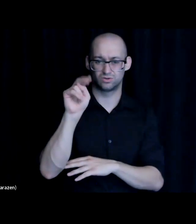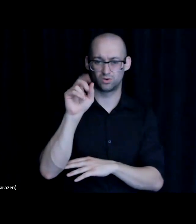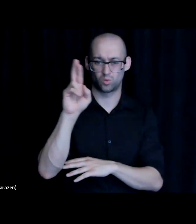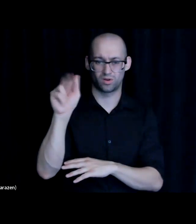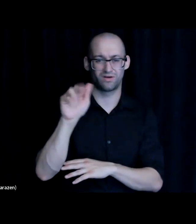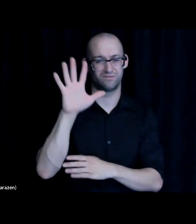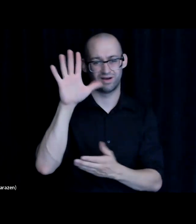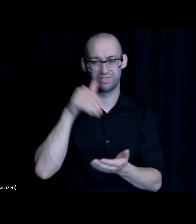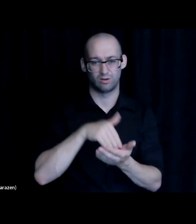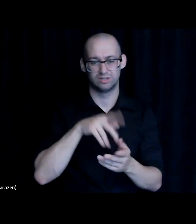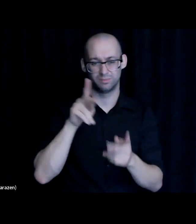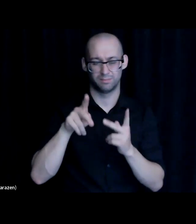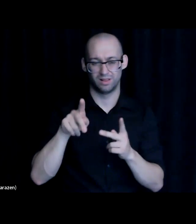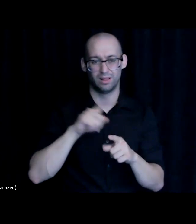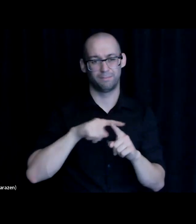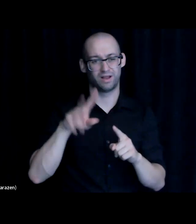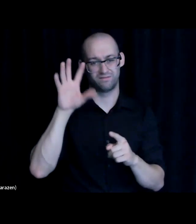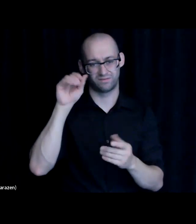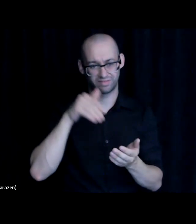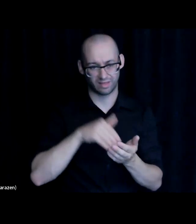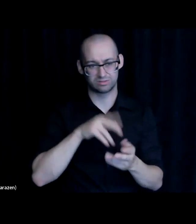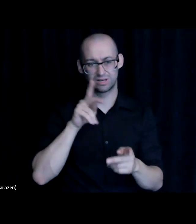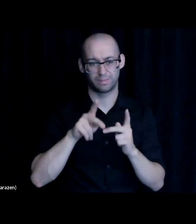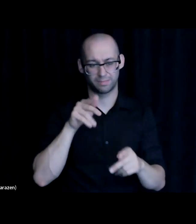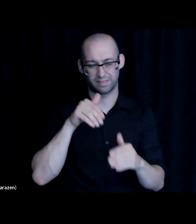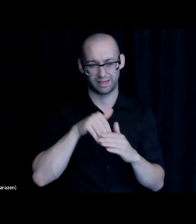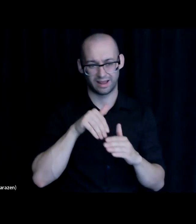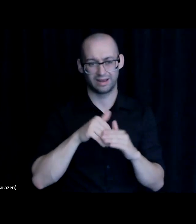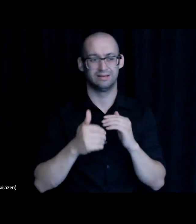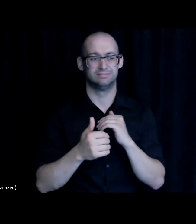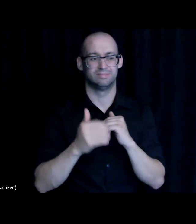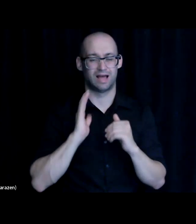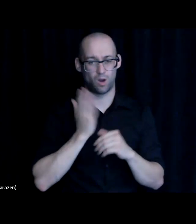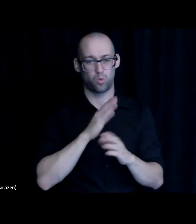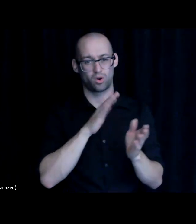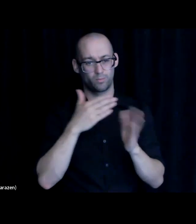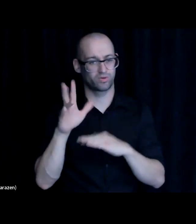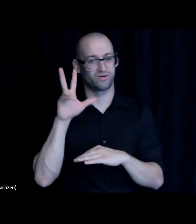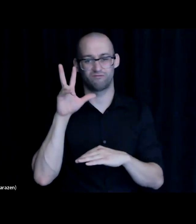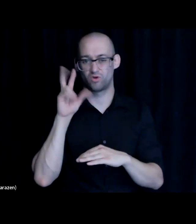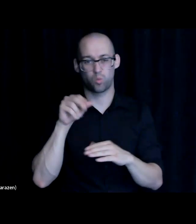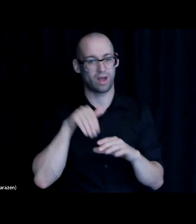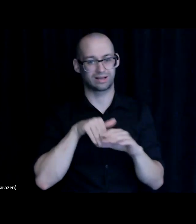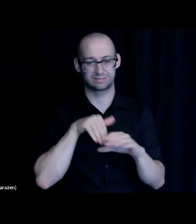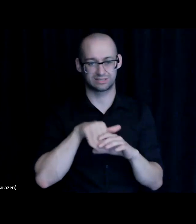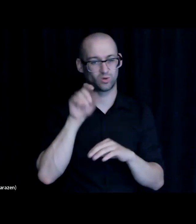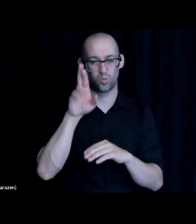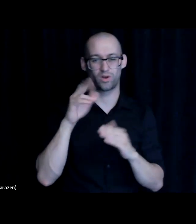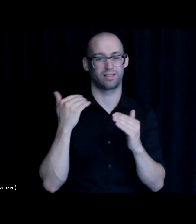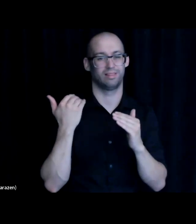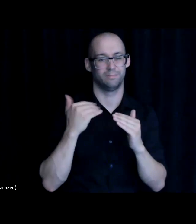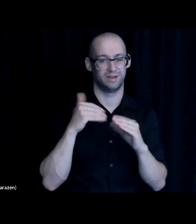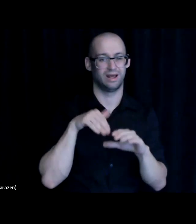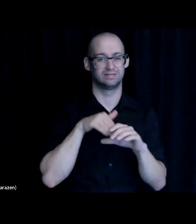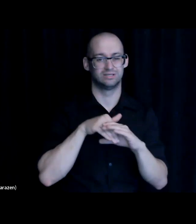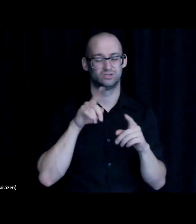so people in our community have either no broadband or limited access to broadband. What